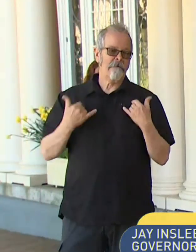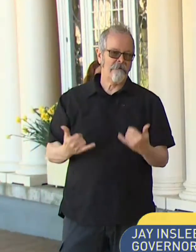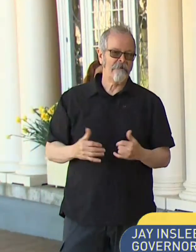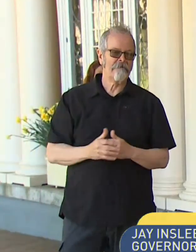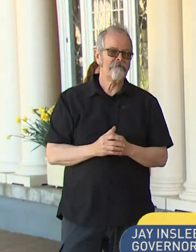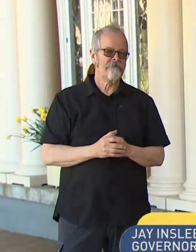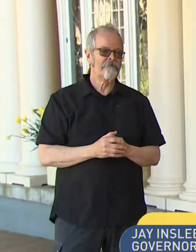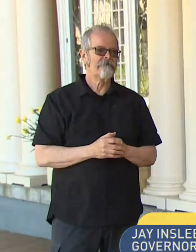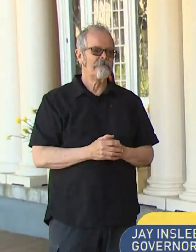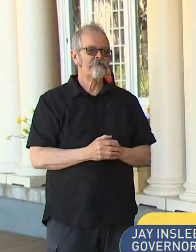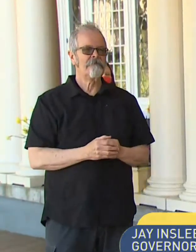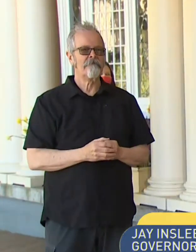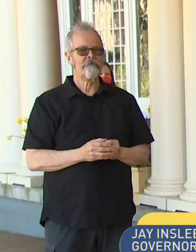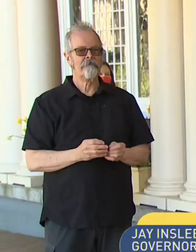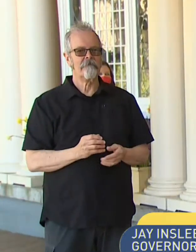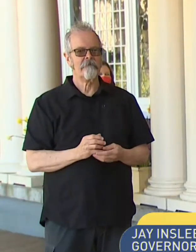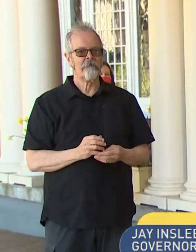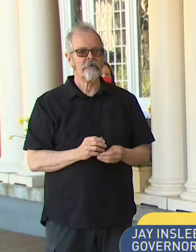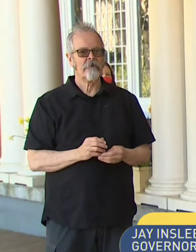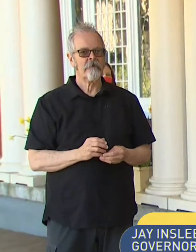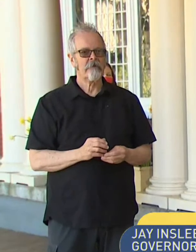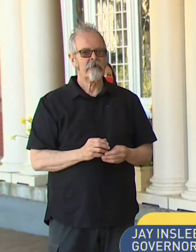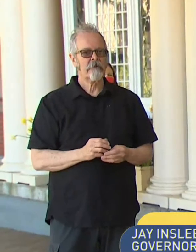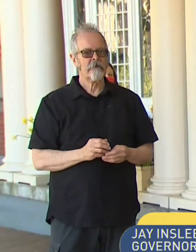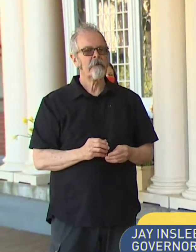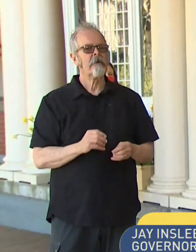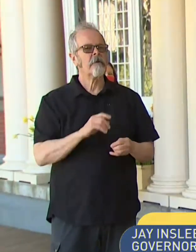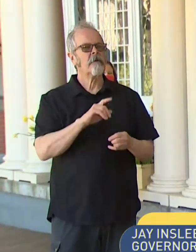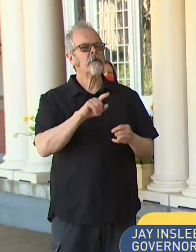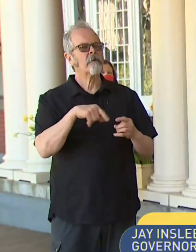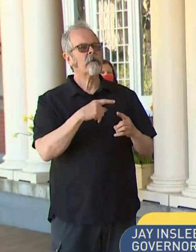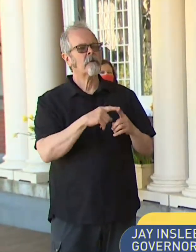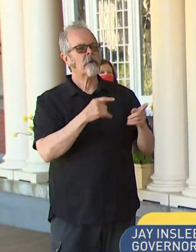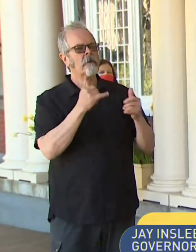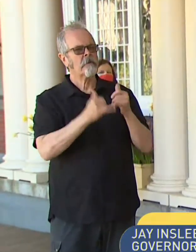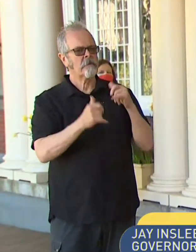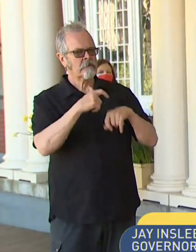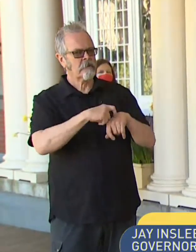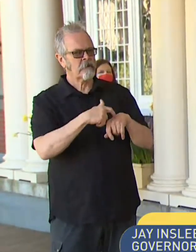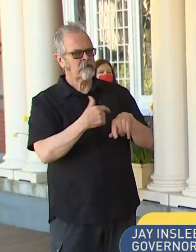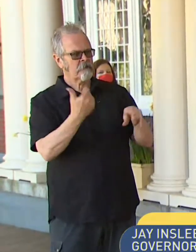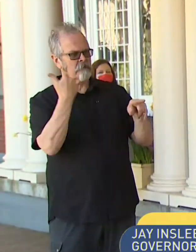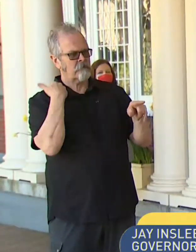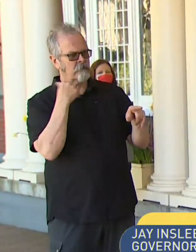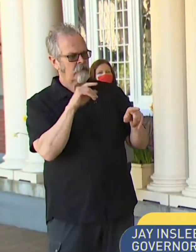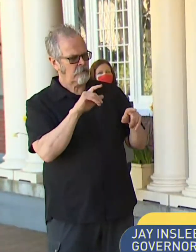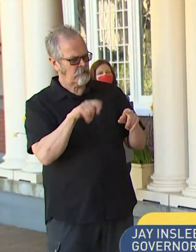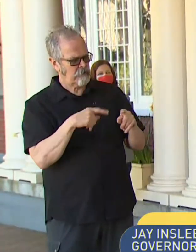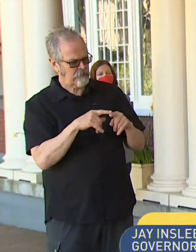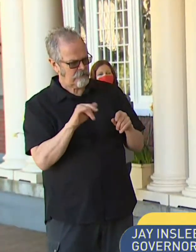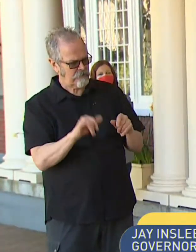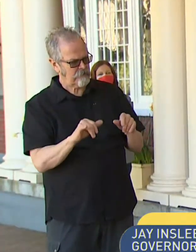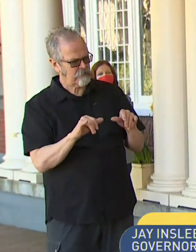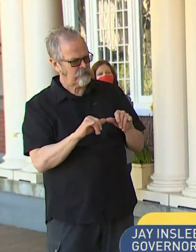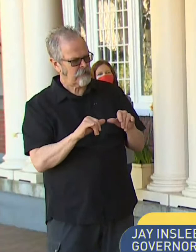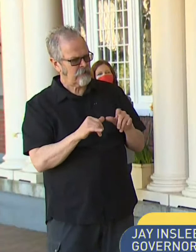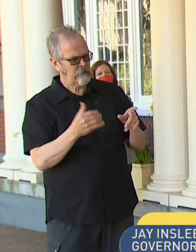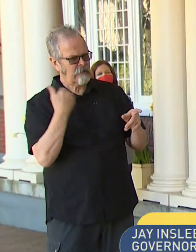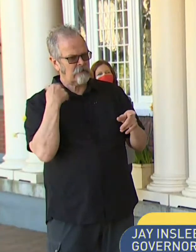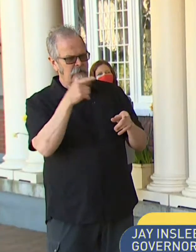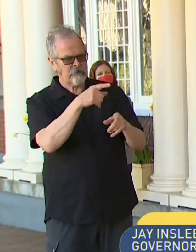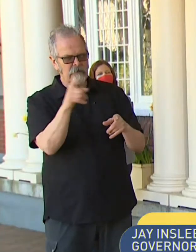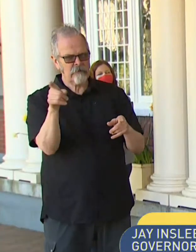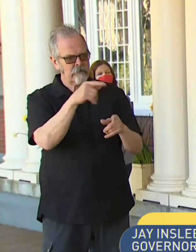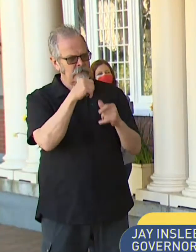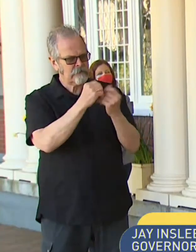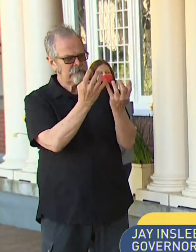Anything else? When's the last time you had a press conference this size, and what's the significance? I don't know. Maybe when was it? Anybody know? A year ago, 9 months ago. It's good. It's